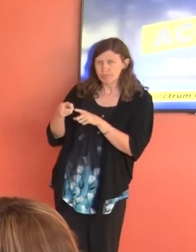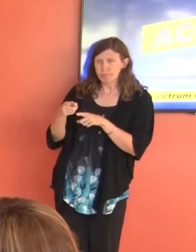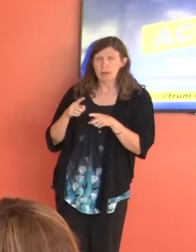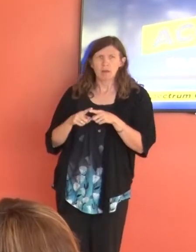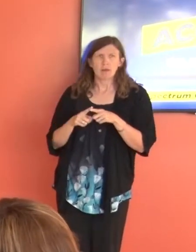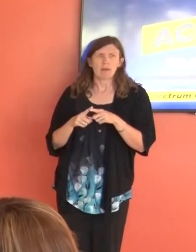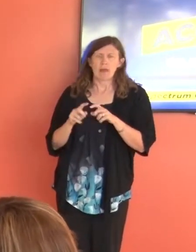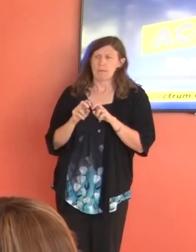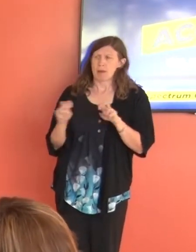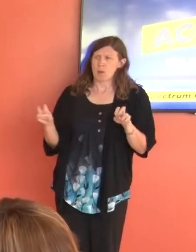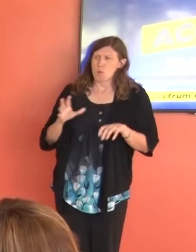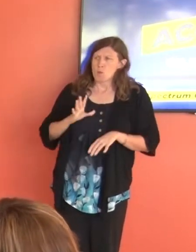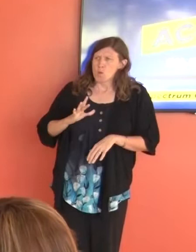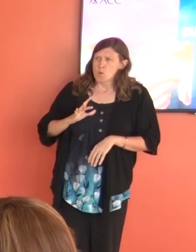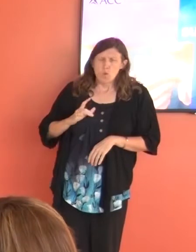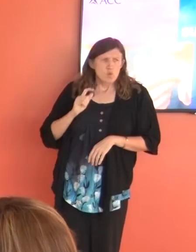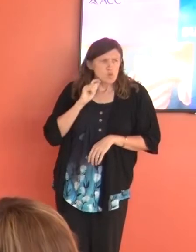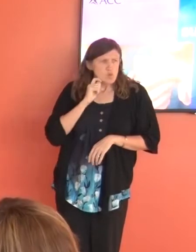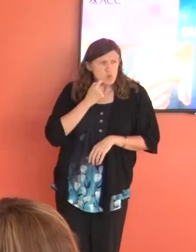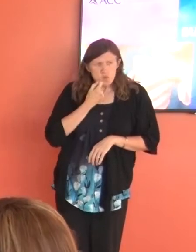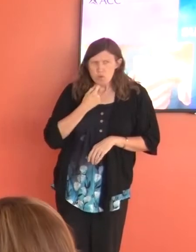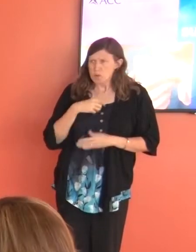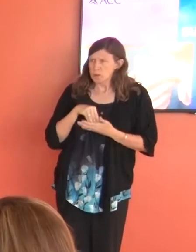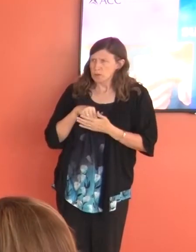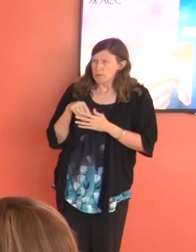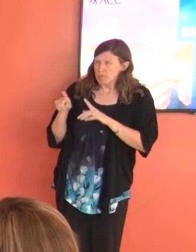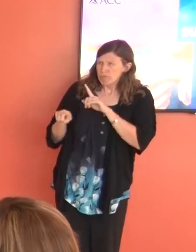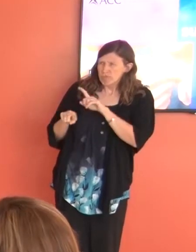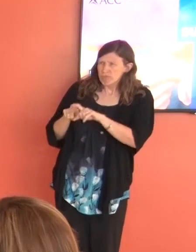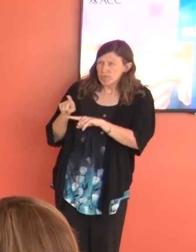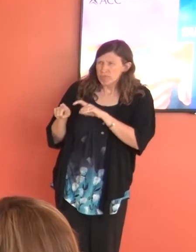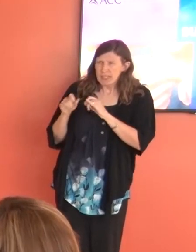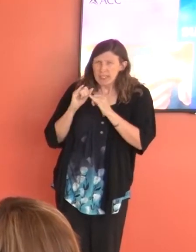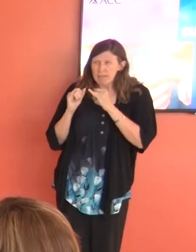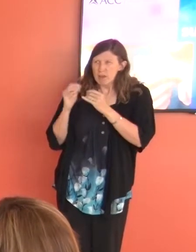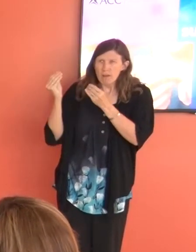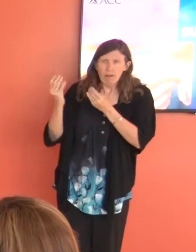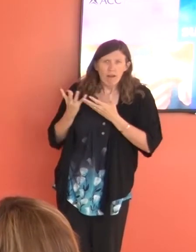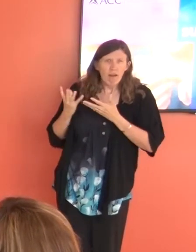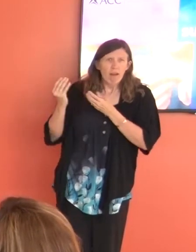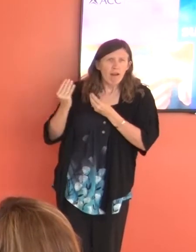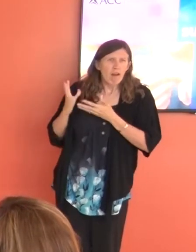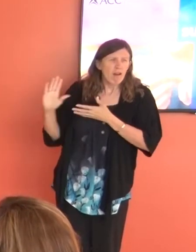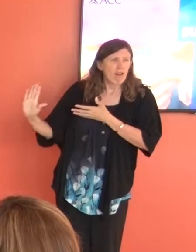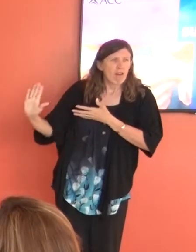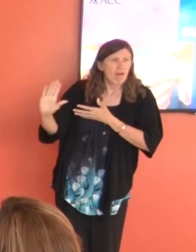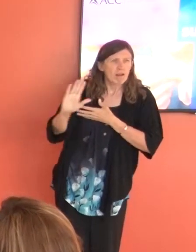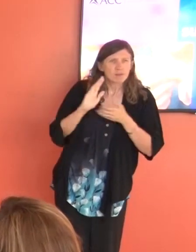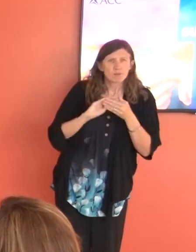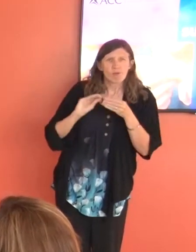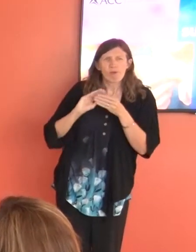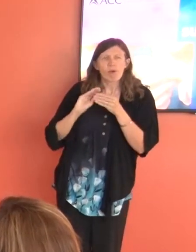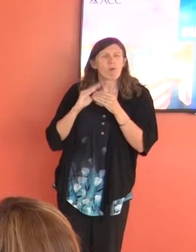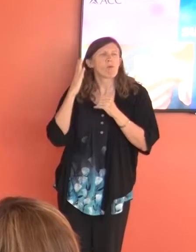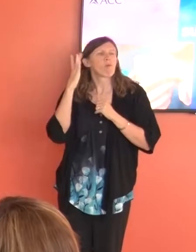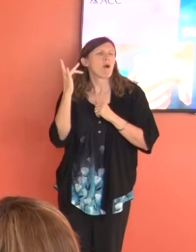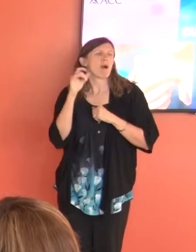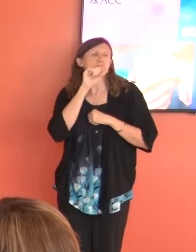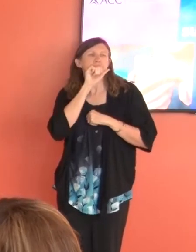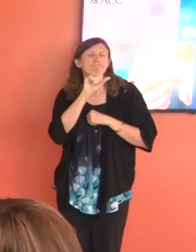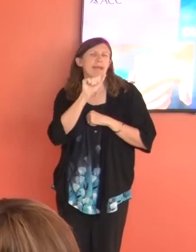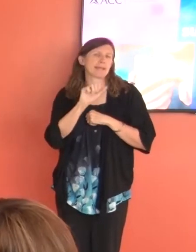do, is to interview students and learn more about them and let them tell their stories, why they love